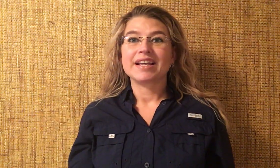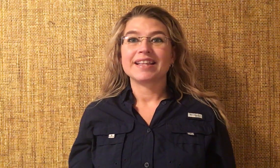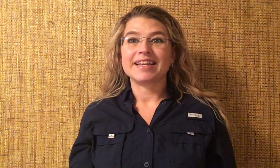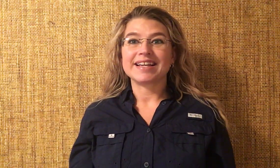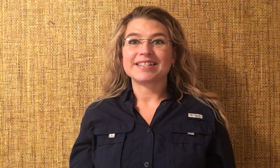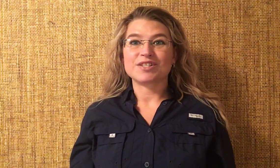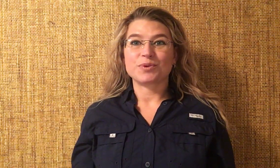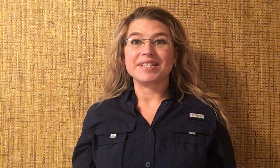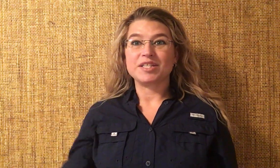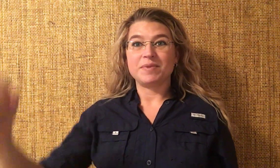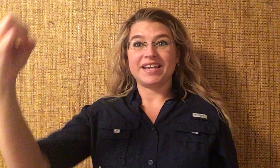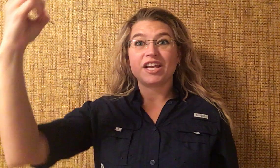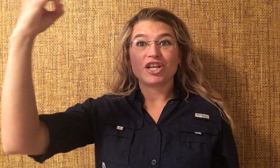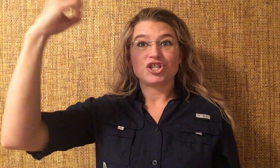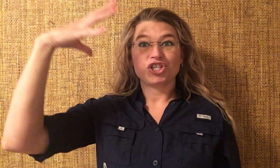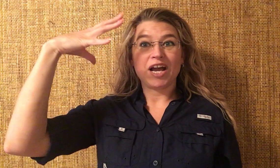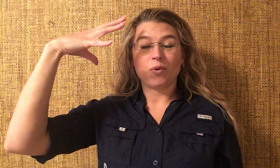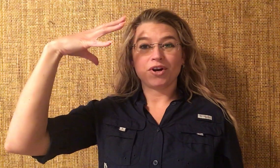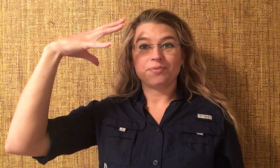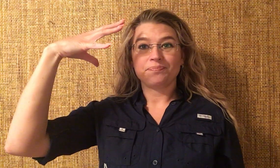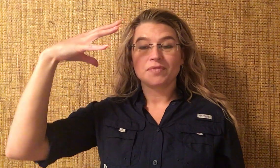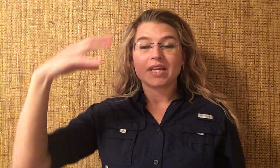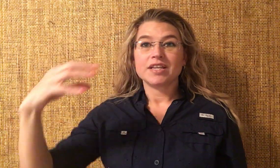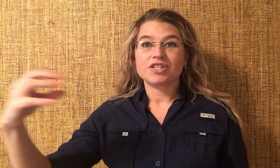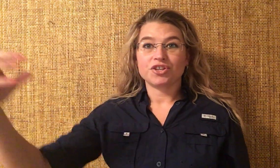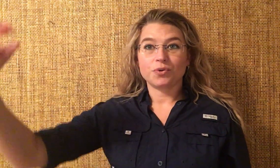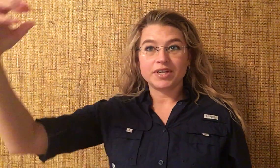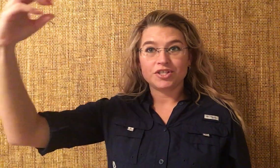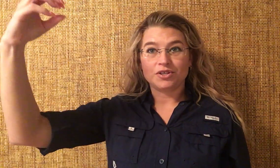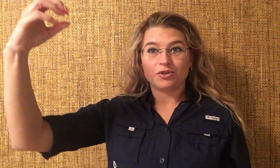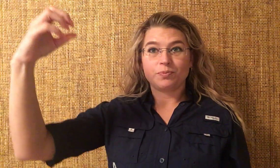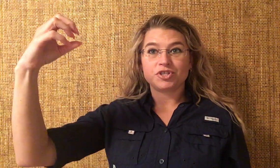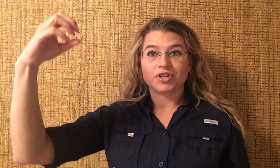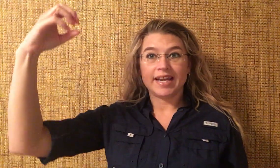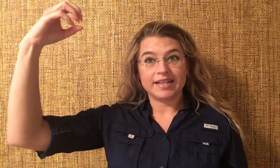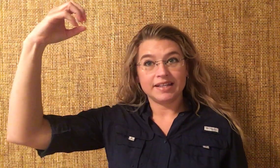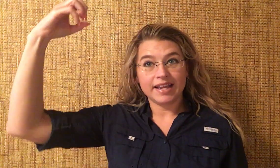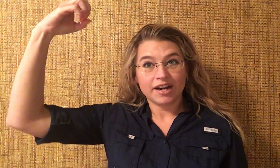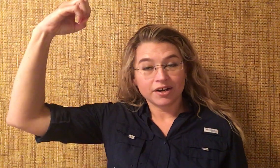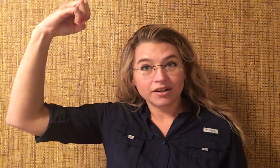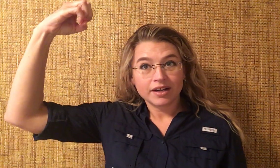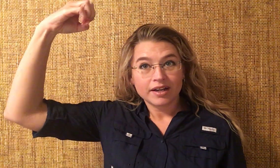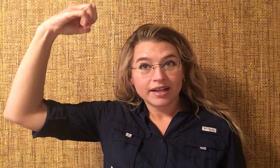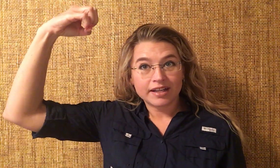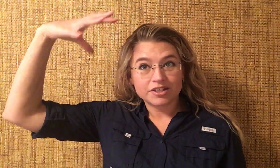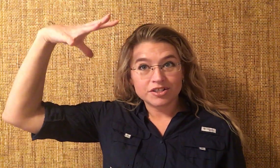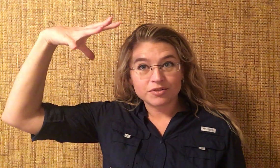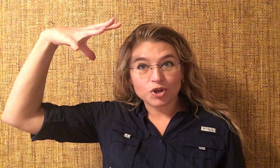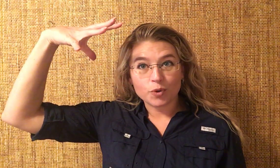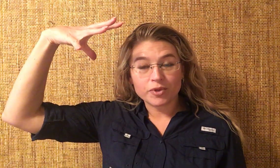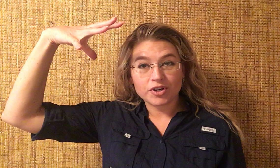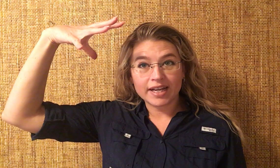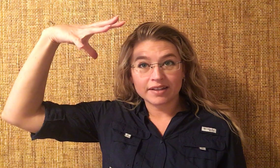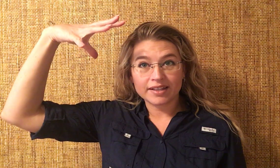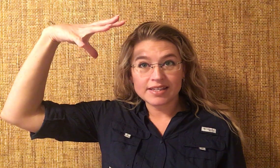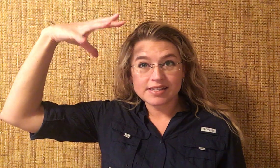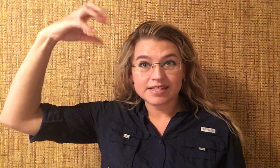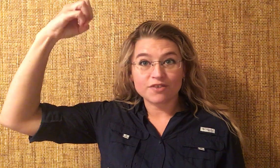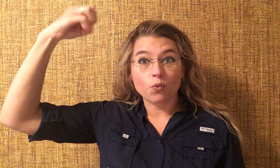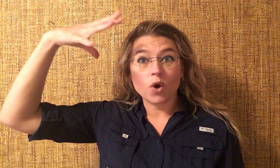The next is going to be shower. So you're going to put your hand in the air and open your hand like this as if